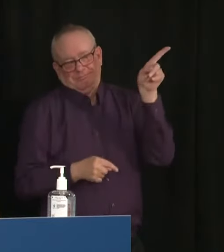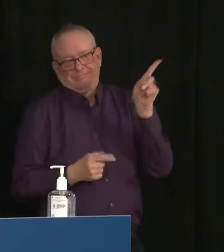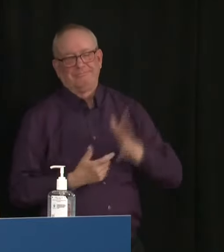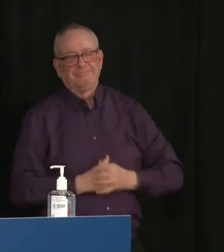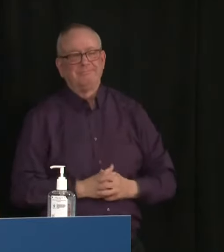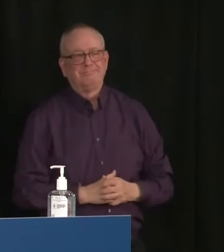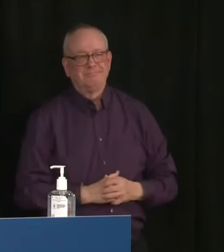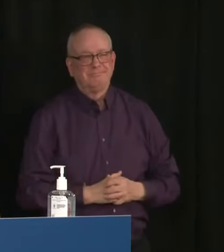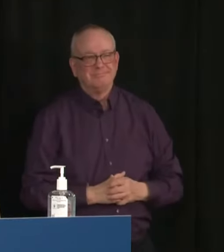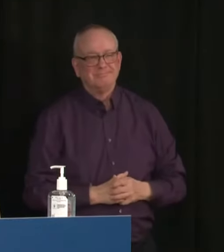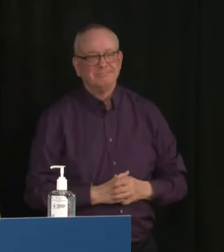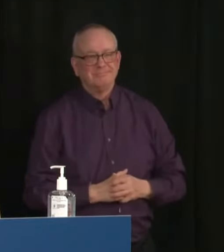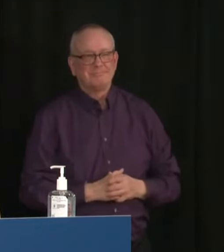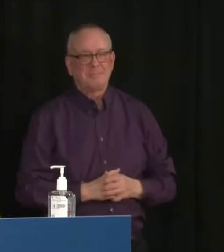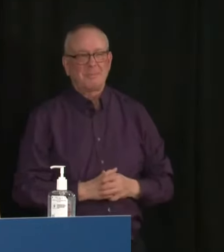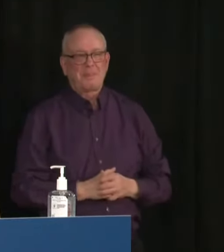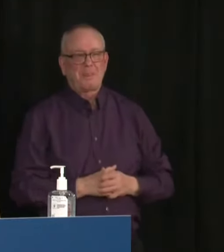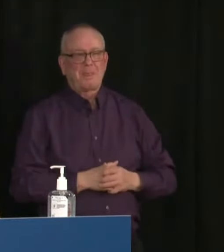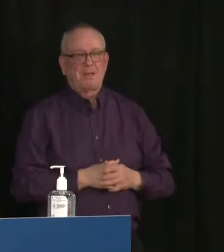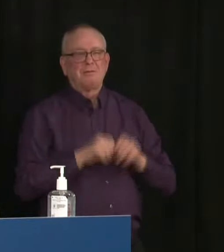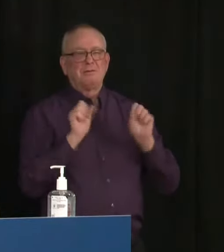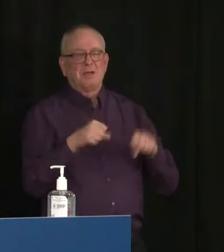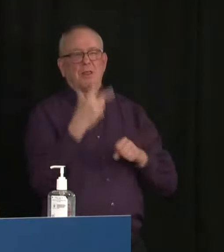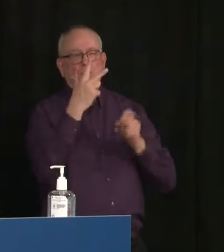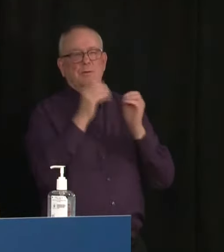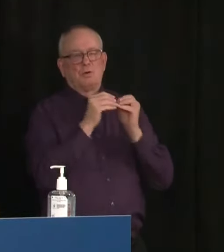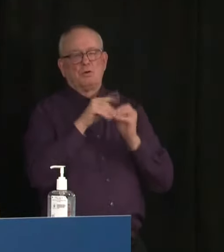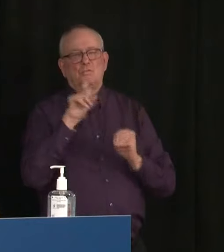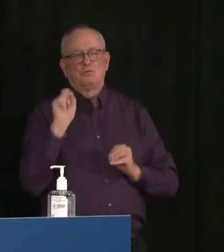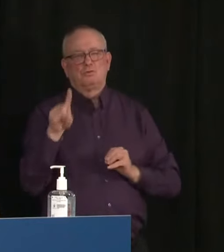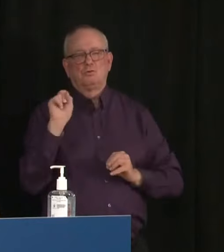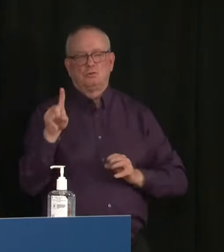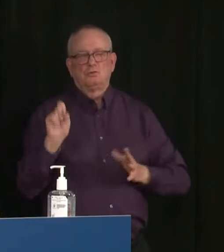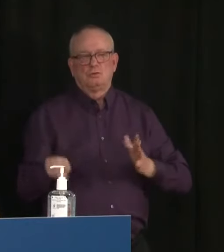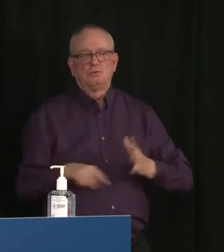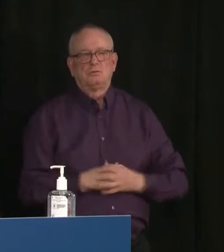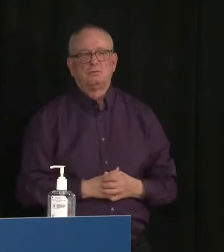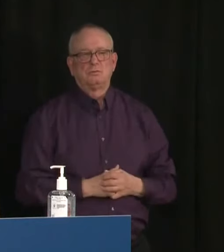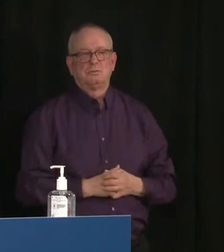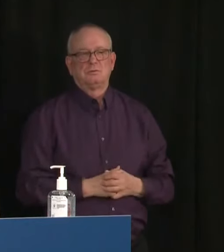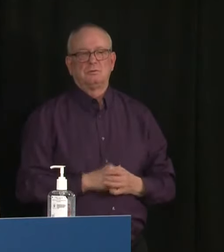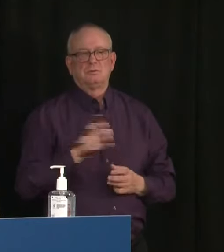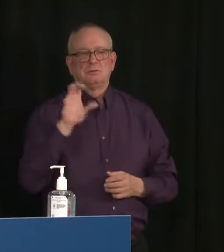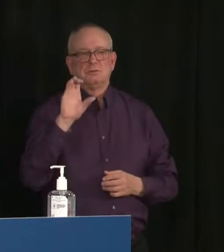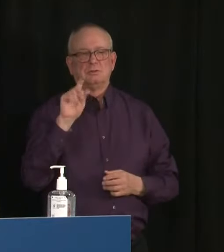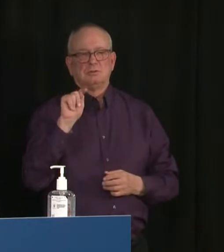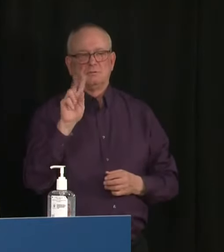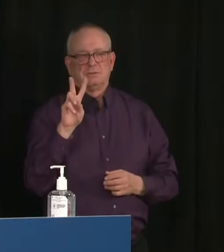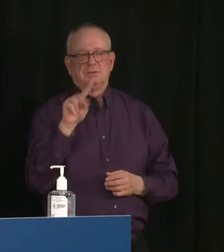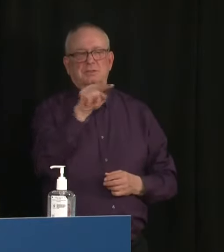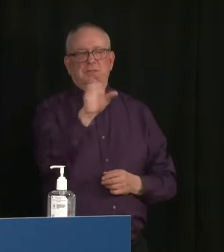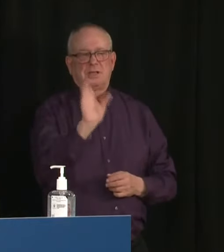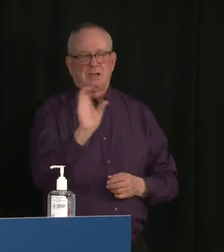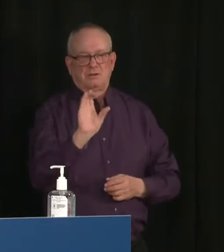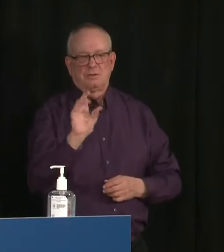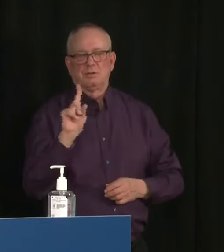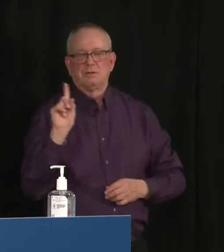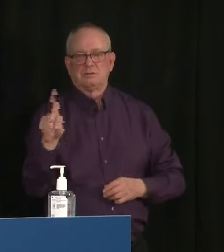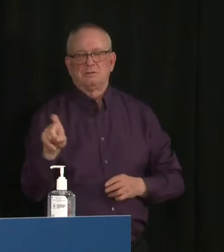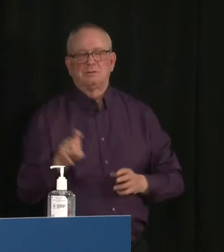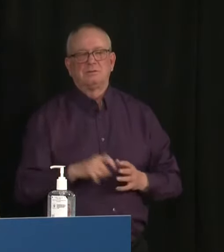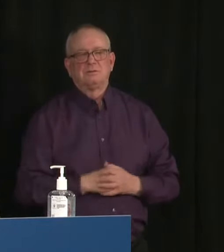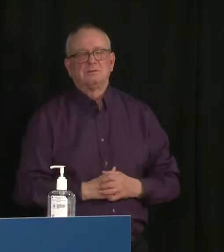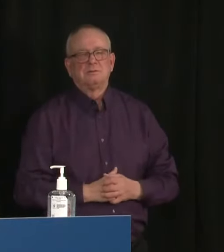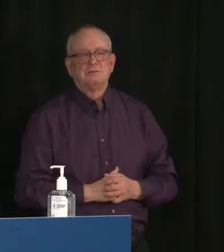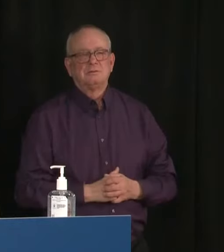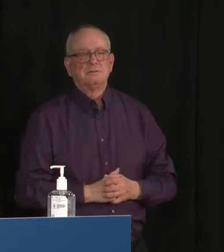please? Kevin Nimick, CTV Calgary. Hi, Dr. Hinshaw. Can you clarify what degree of immunity people